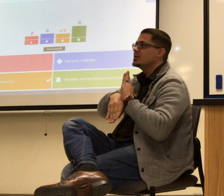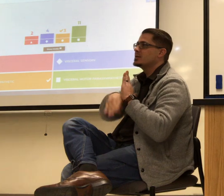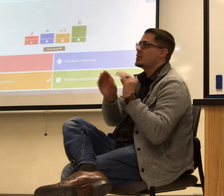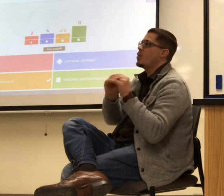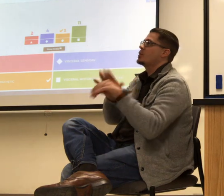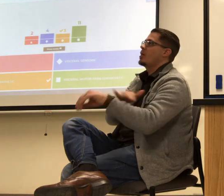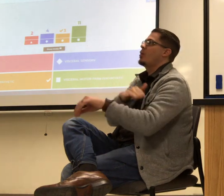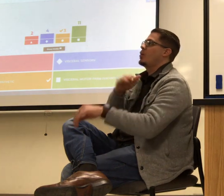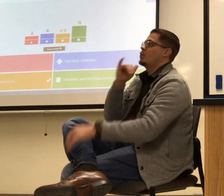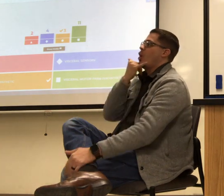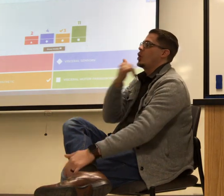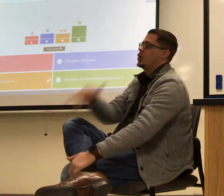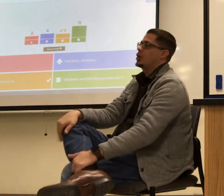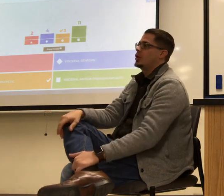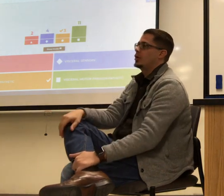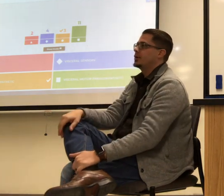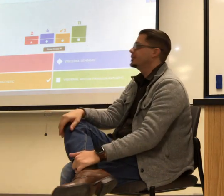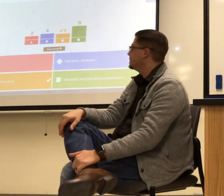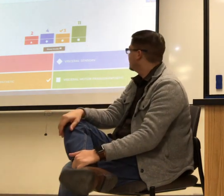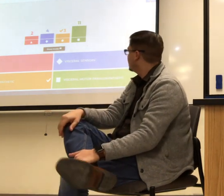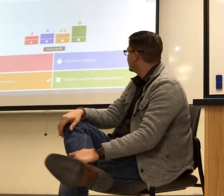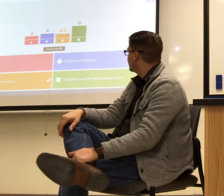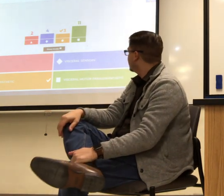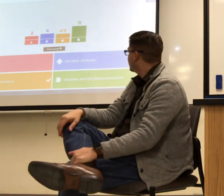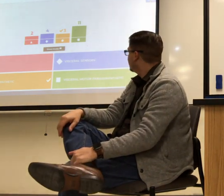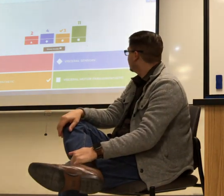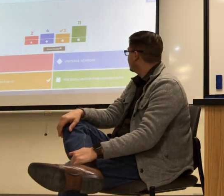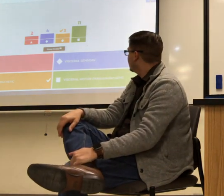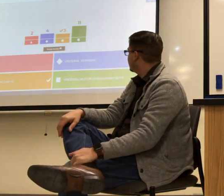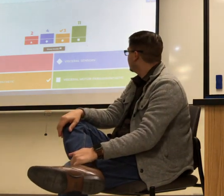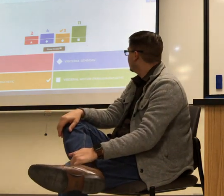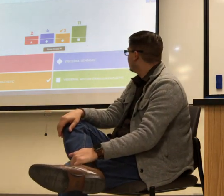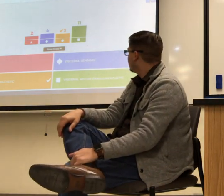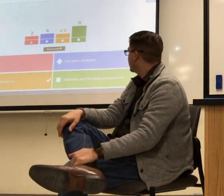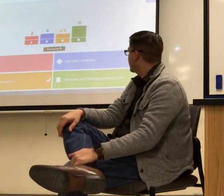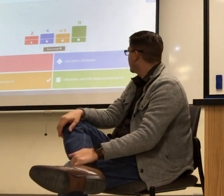is incorrect. So I'm glad we're going through this. We're not